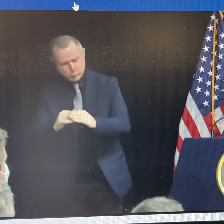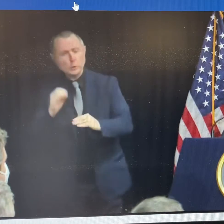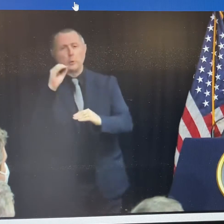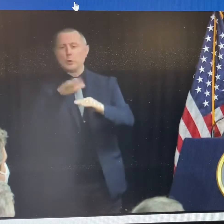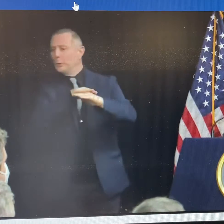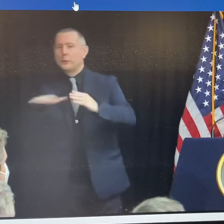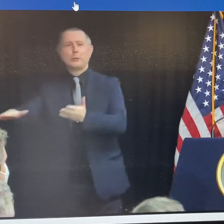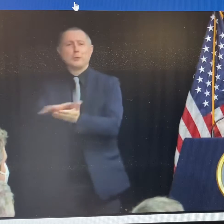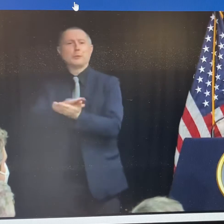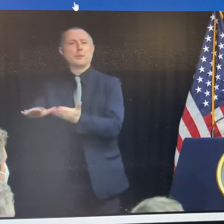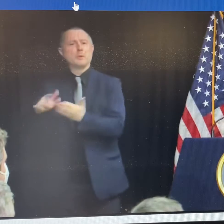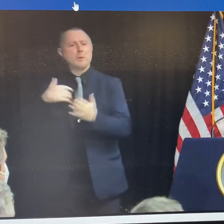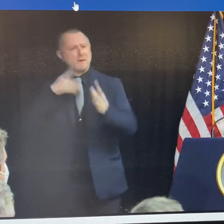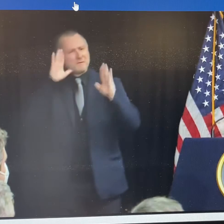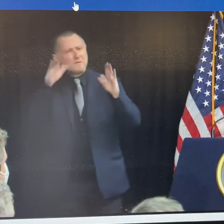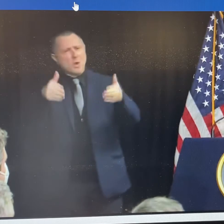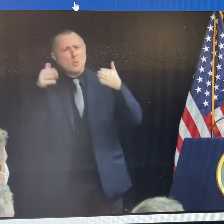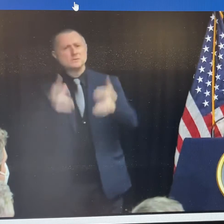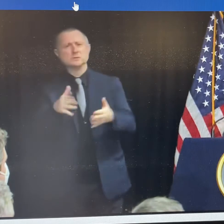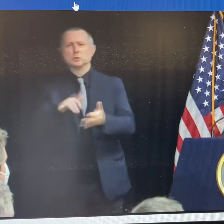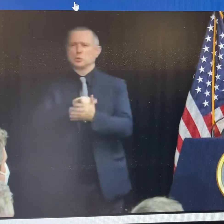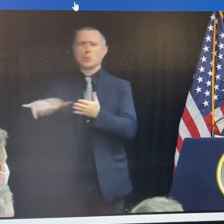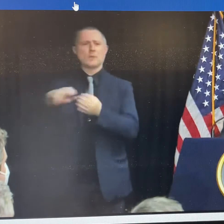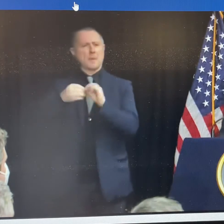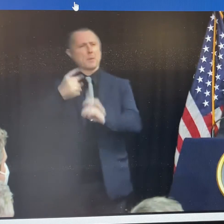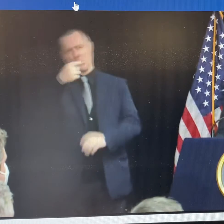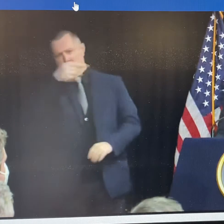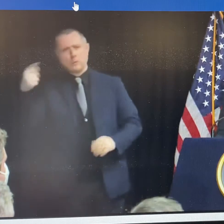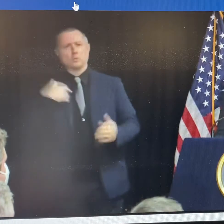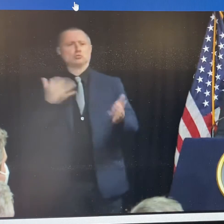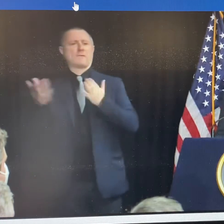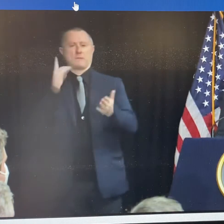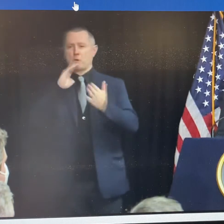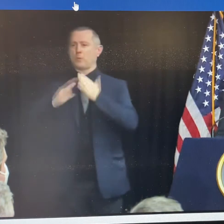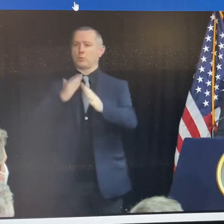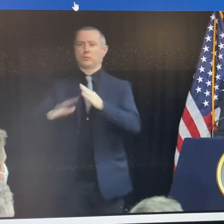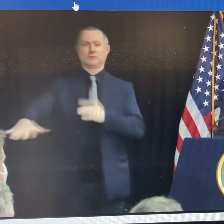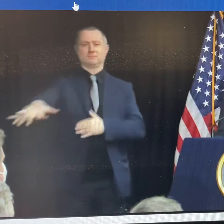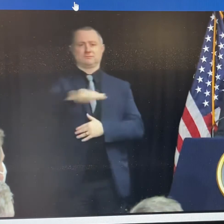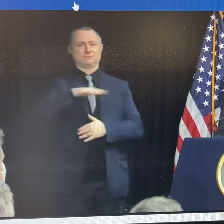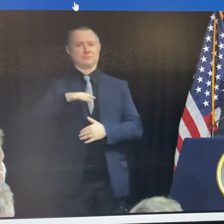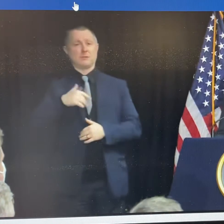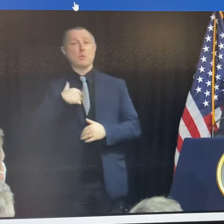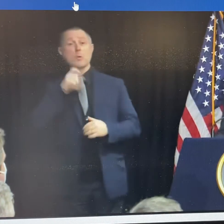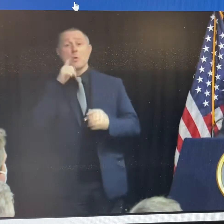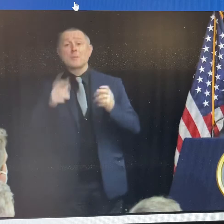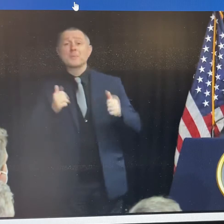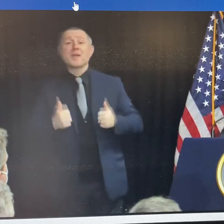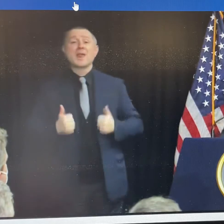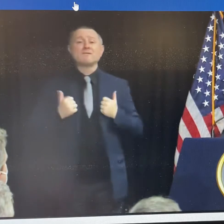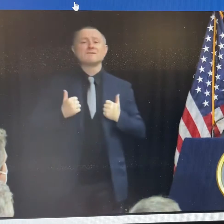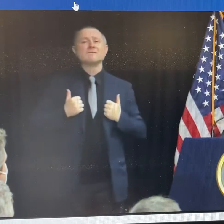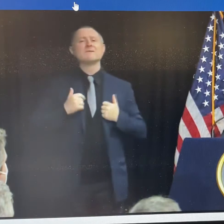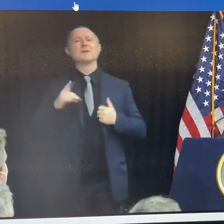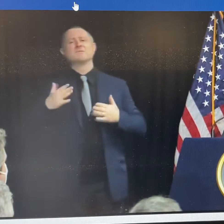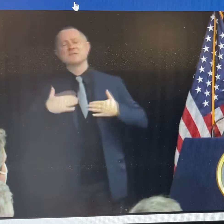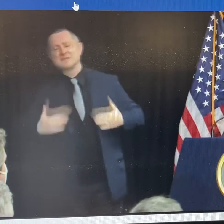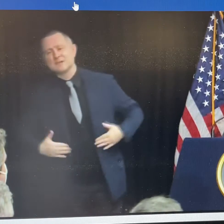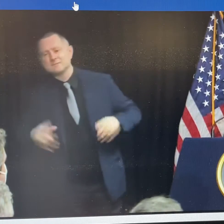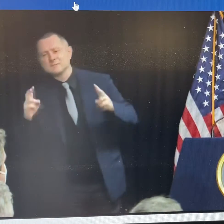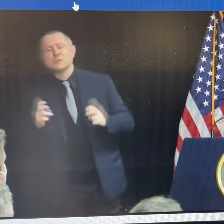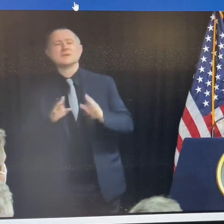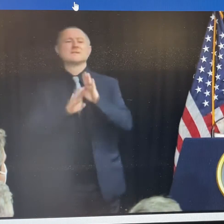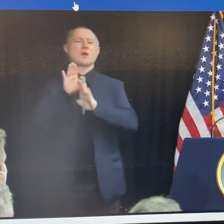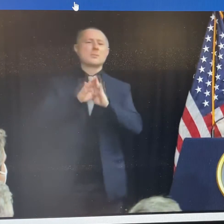sure that we are among the best in serving these communities as well. The people living with physical, developmental, psychiatric, sensory,